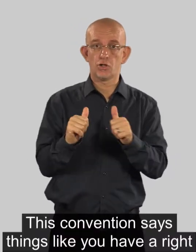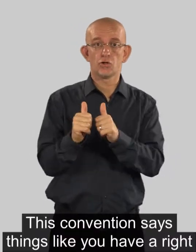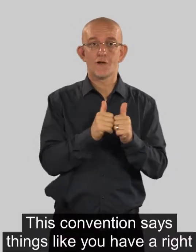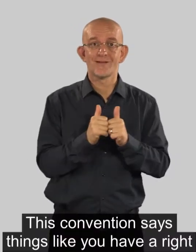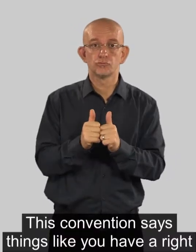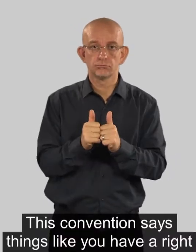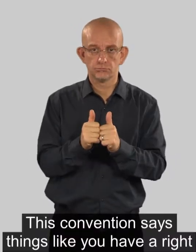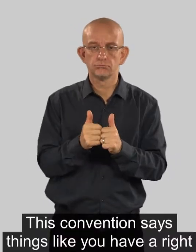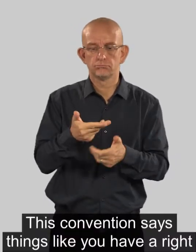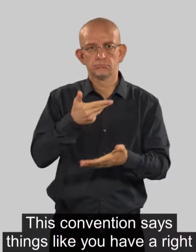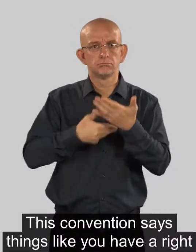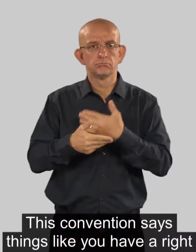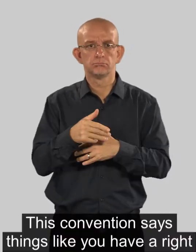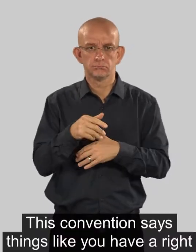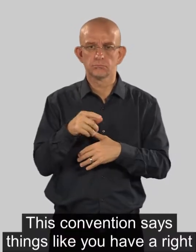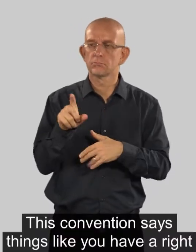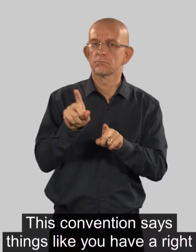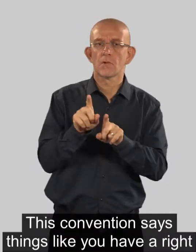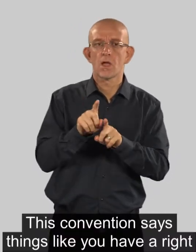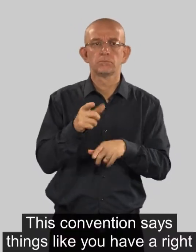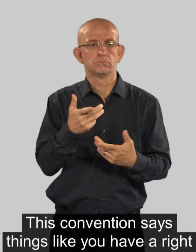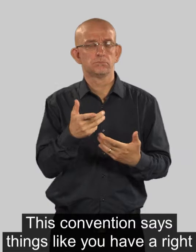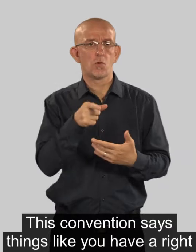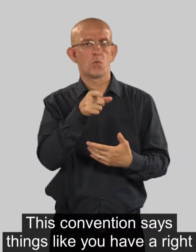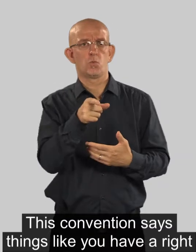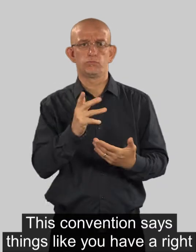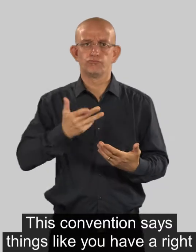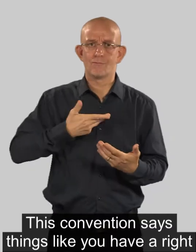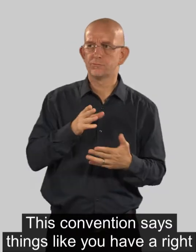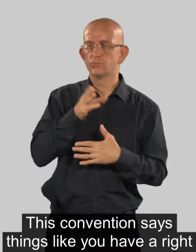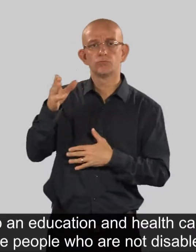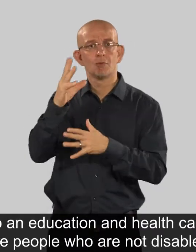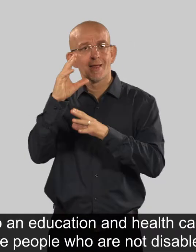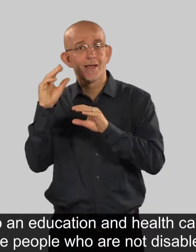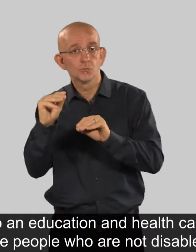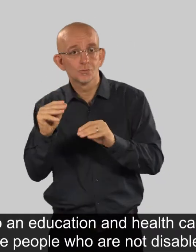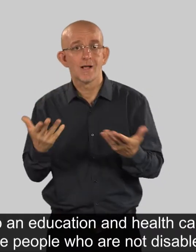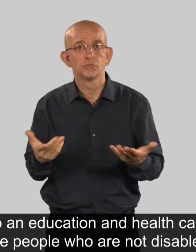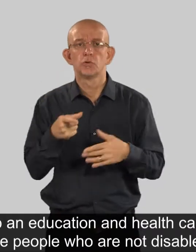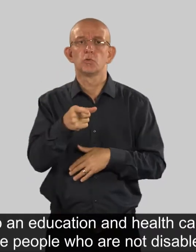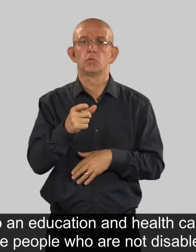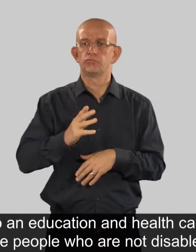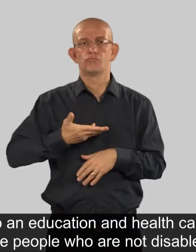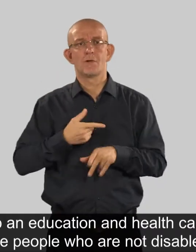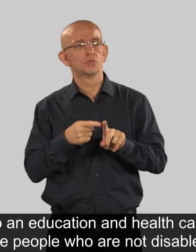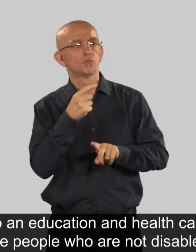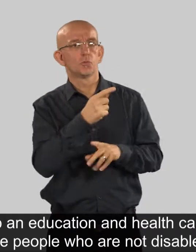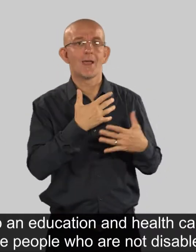This convention says things like you have a right to an education and health care, like people who are